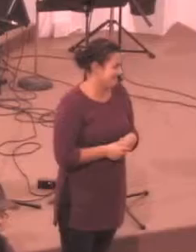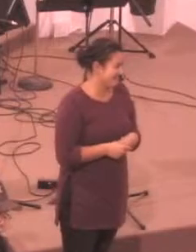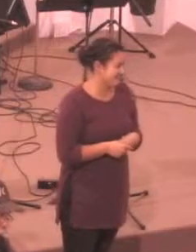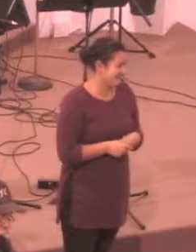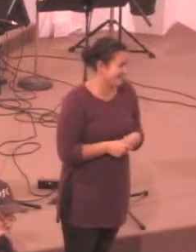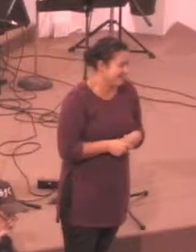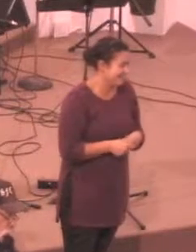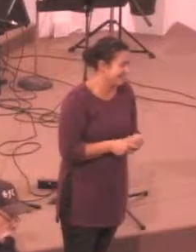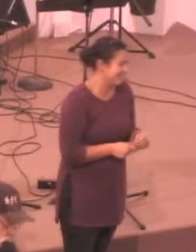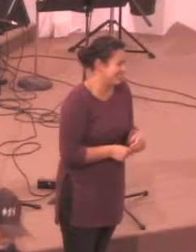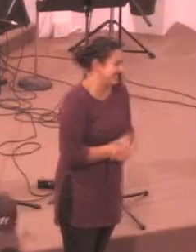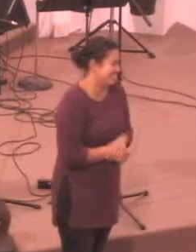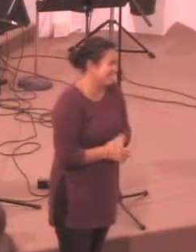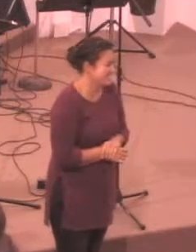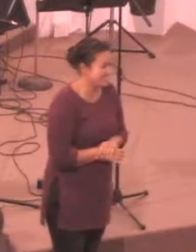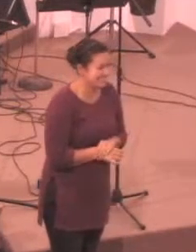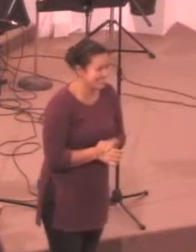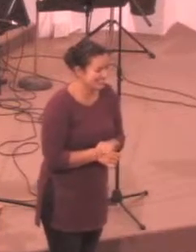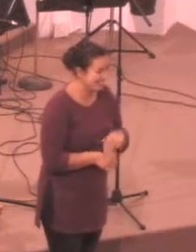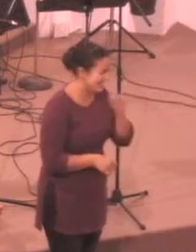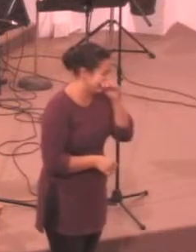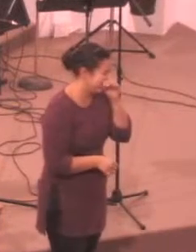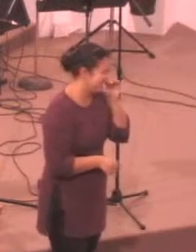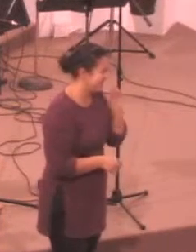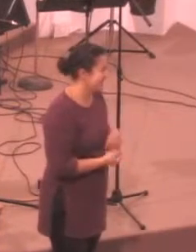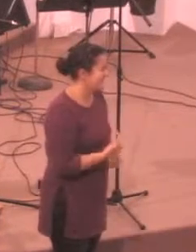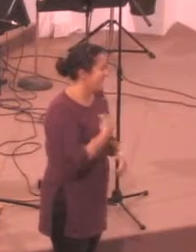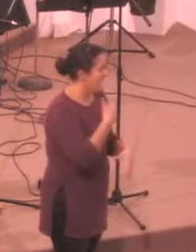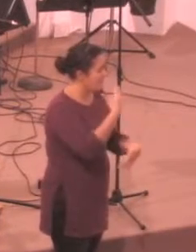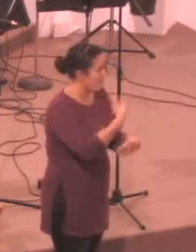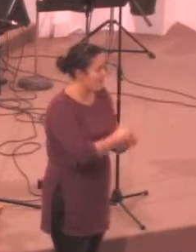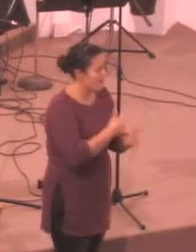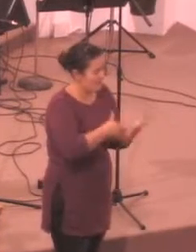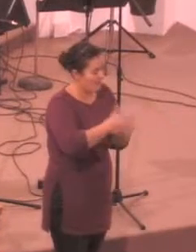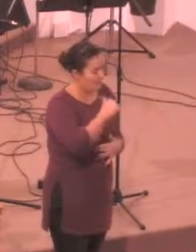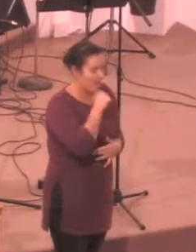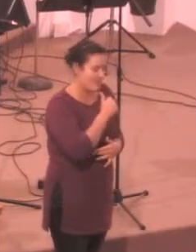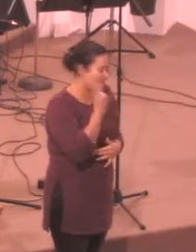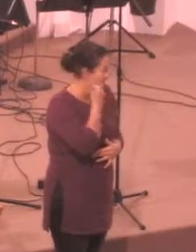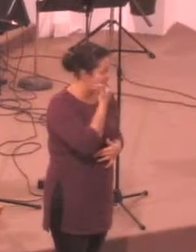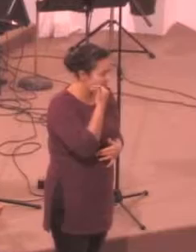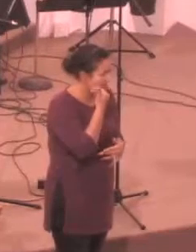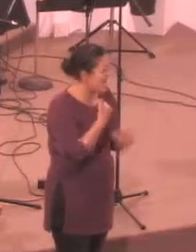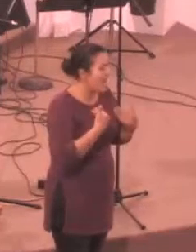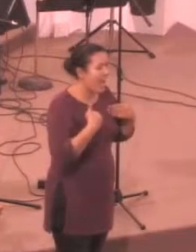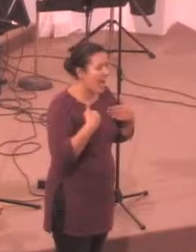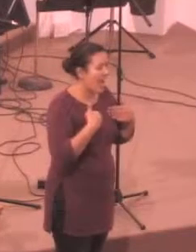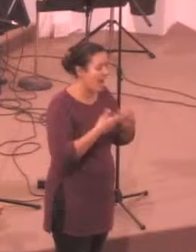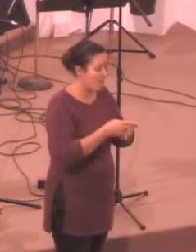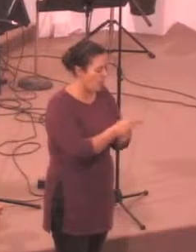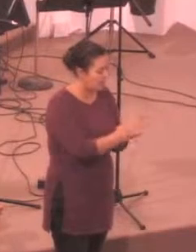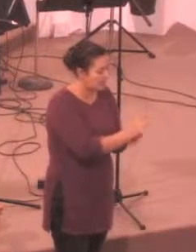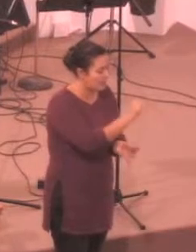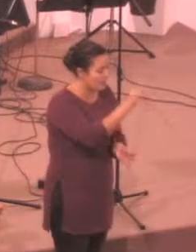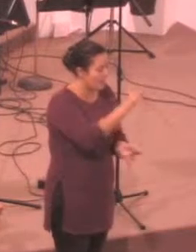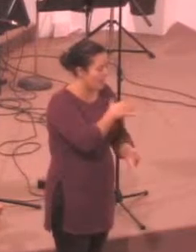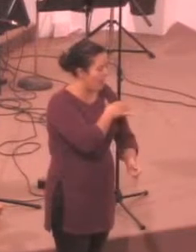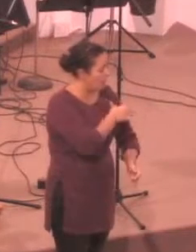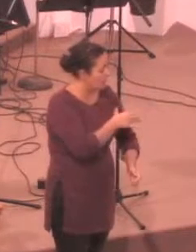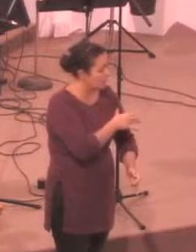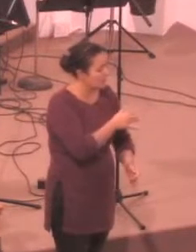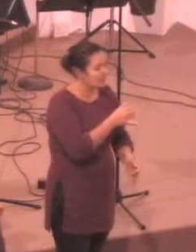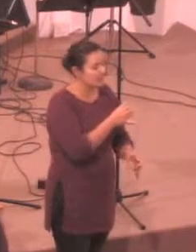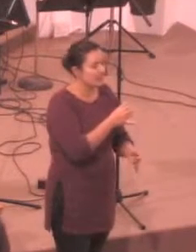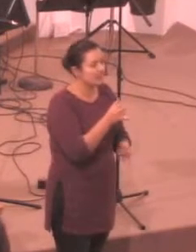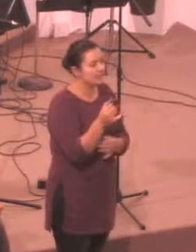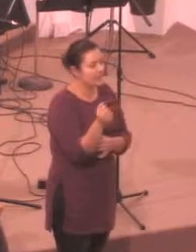All right, time to light her up, all right? I am part of the fellowship of the unashamed. I have Holy Spirit